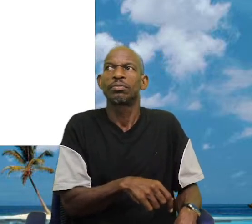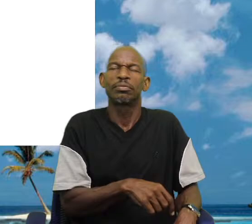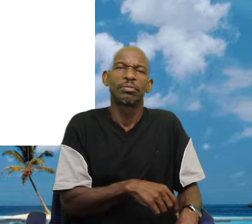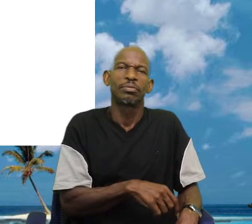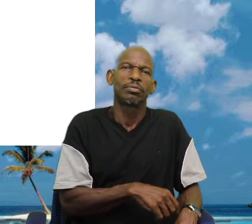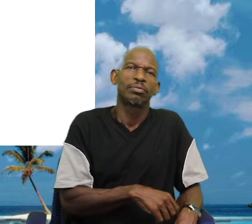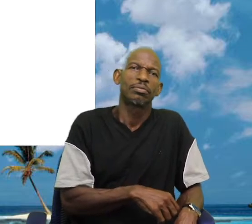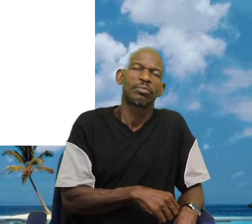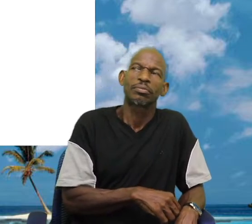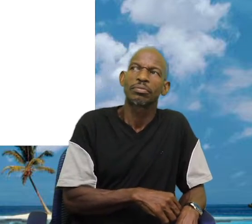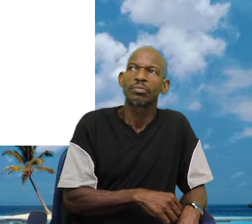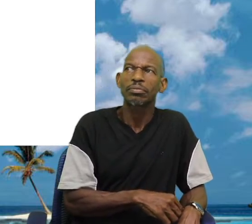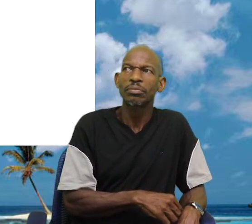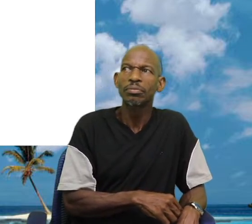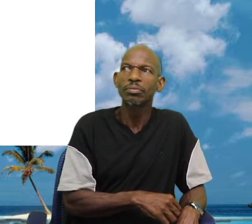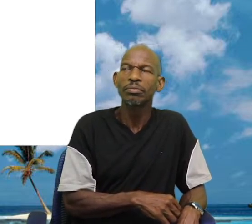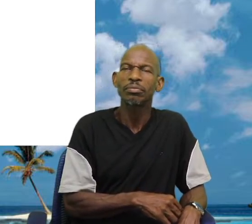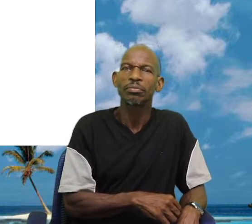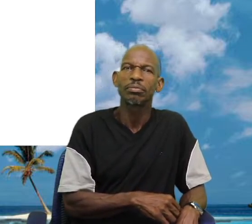put a different color.